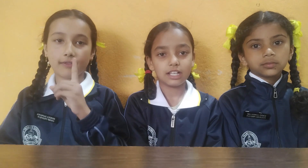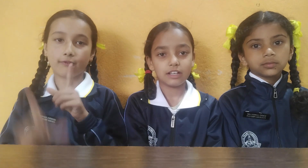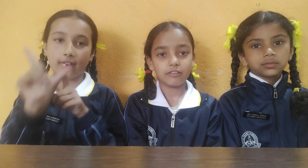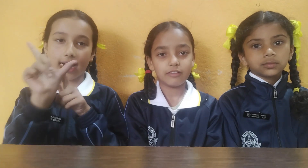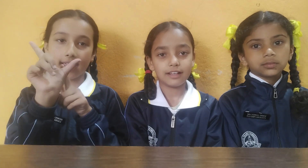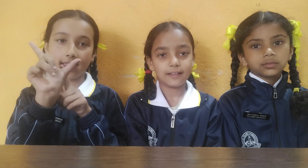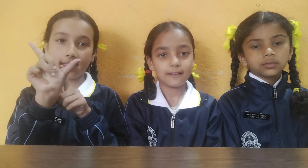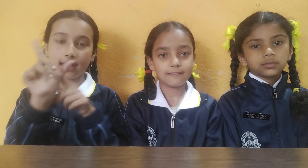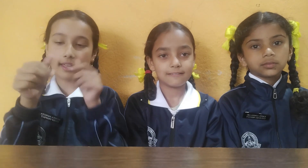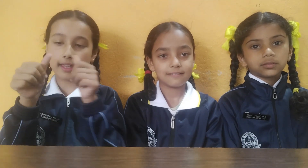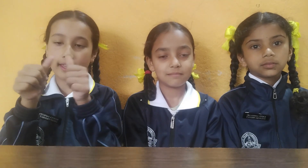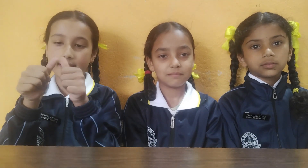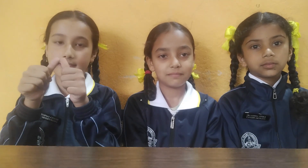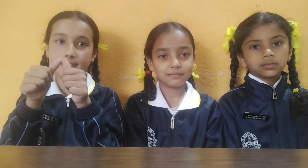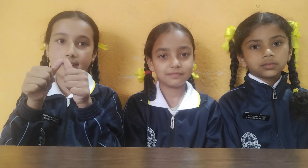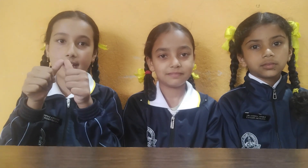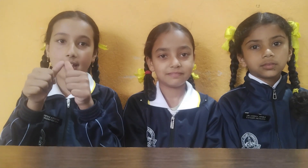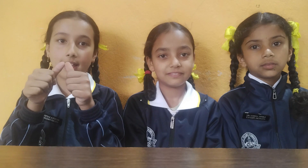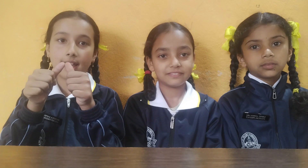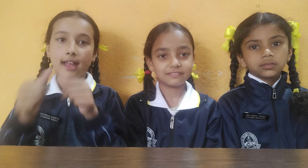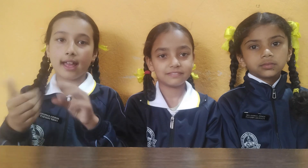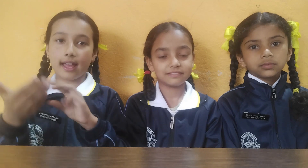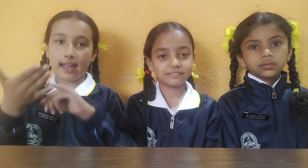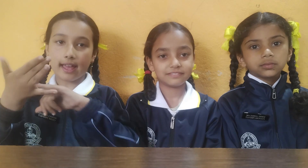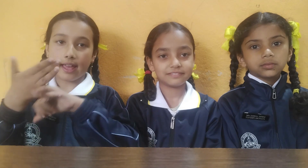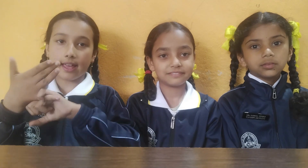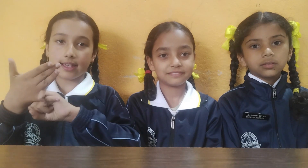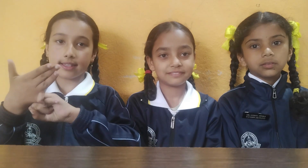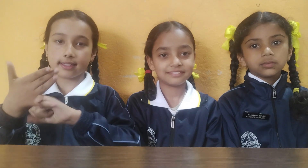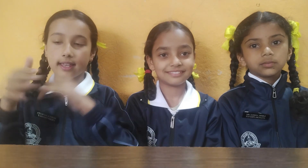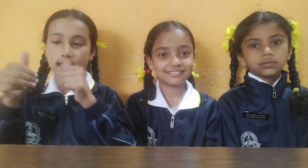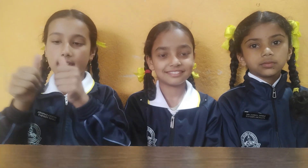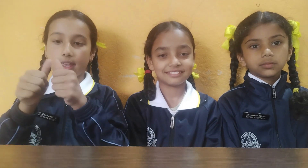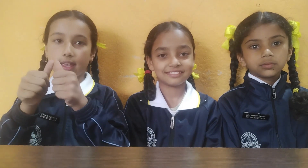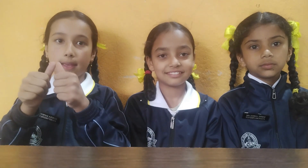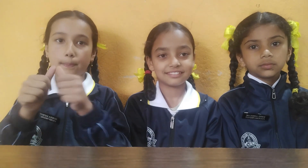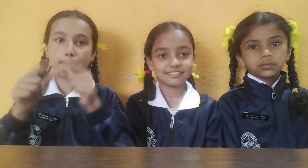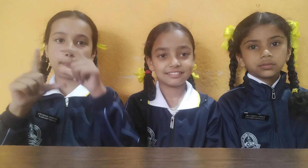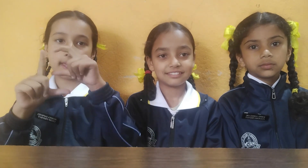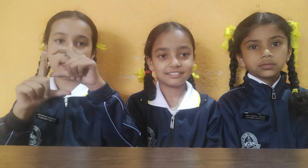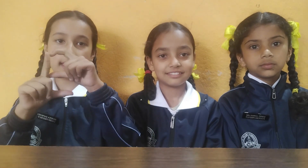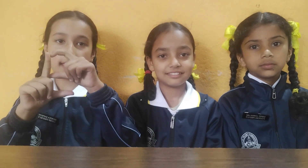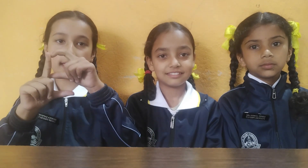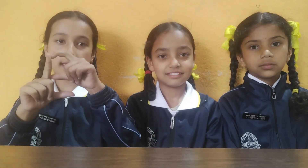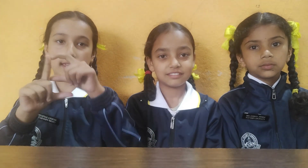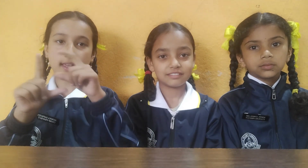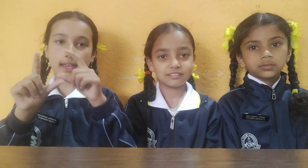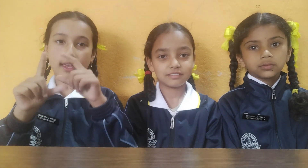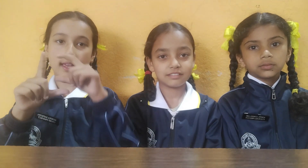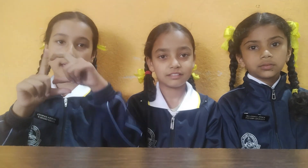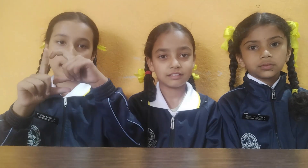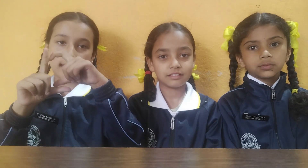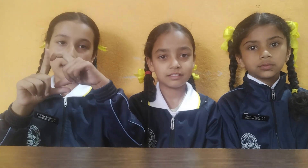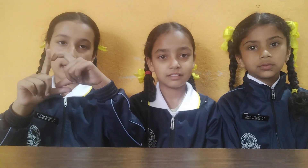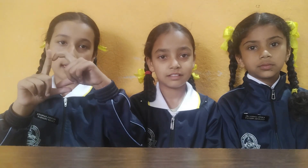y a sriya s a p k k